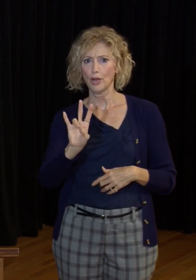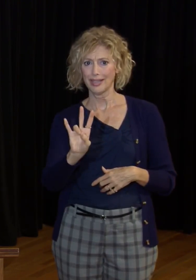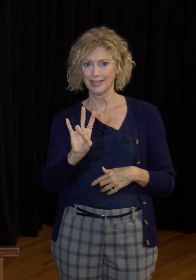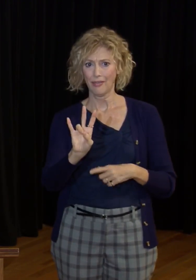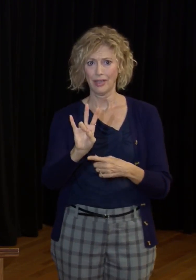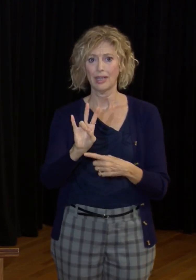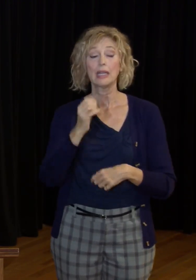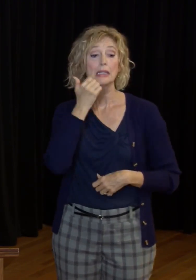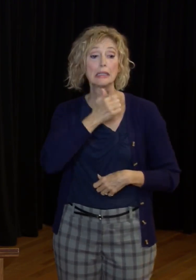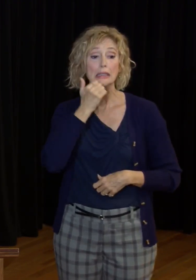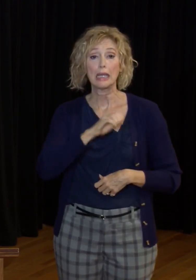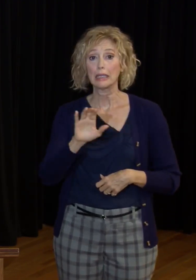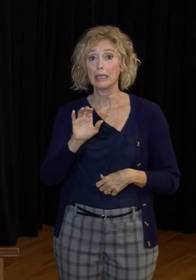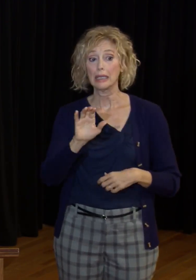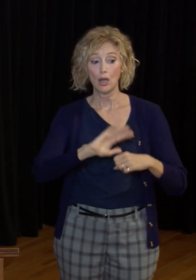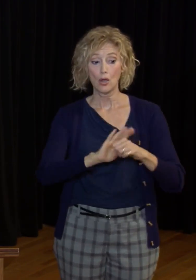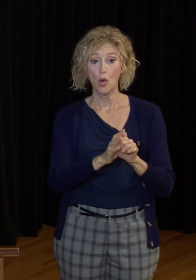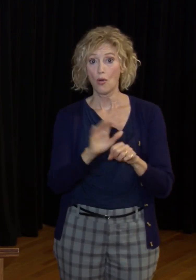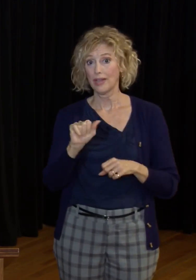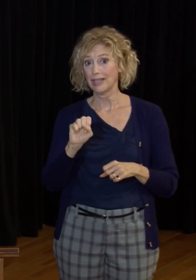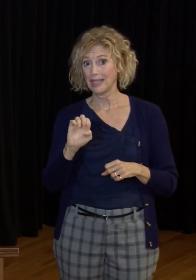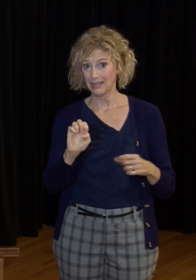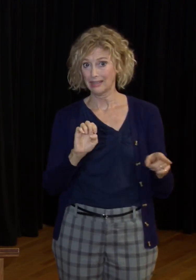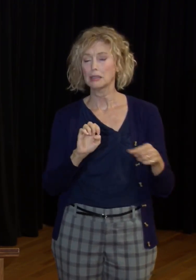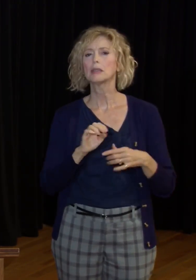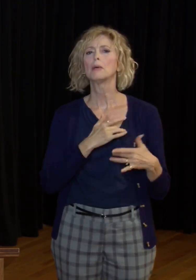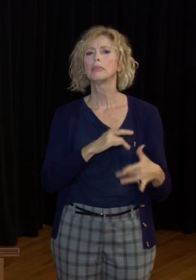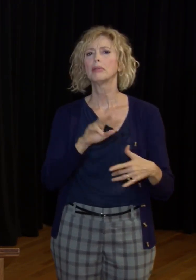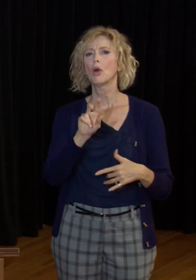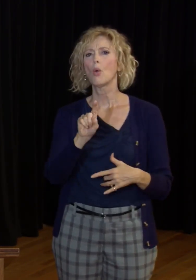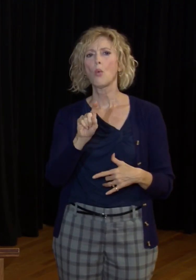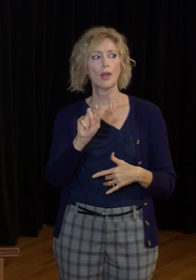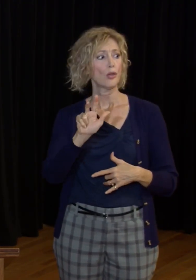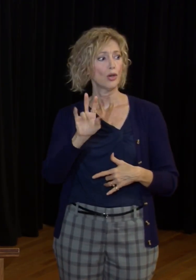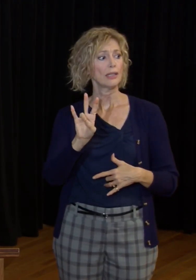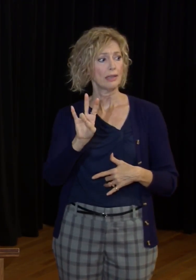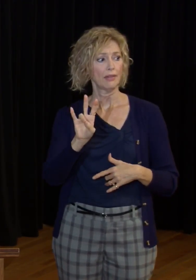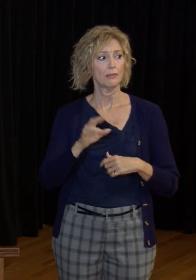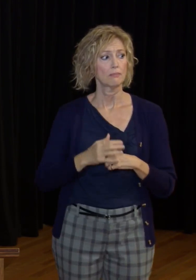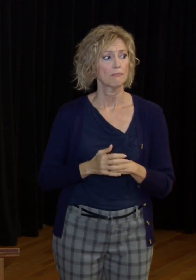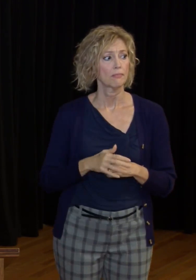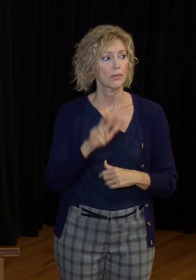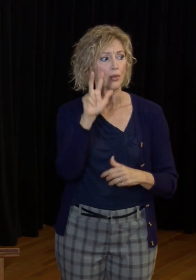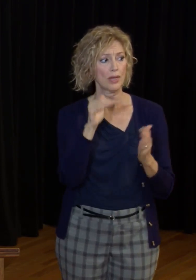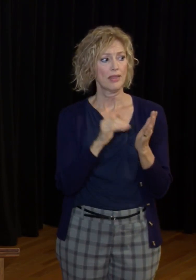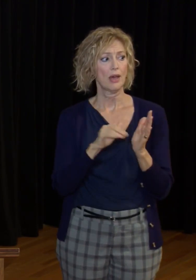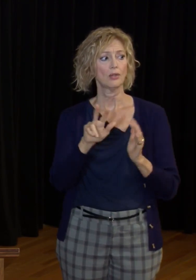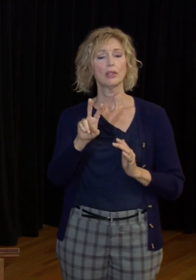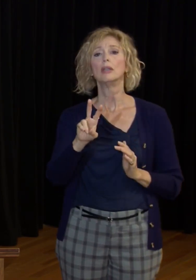Daily COVID cases. And the researcher here, a professor at the university, it's a good article, there's nothing